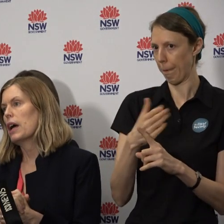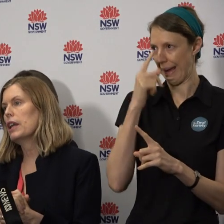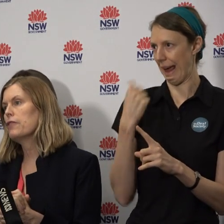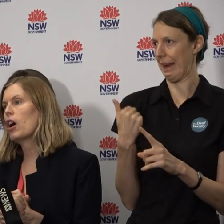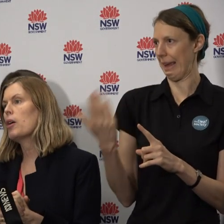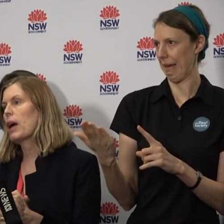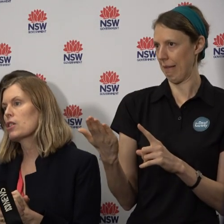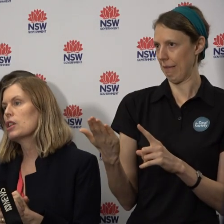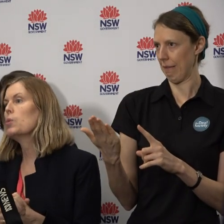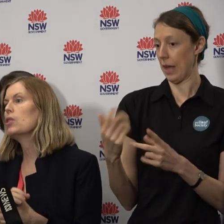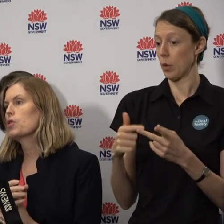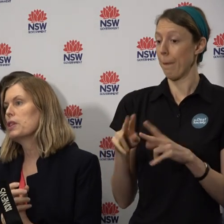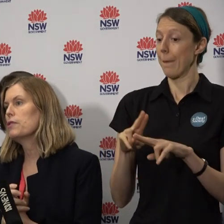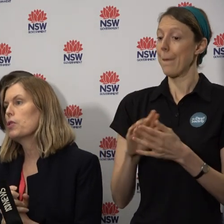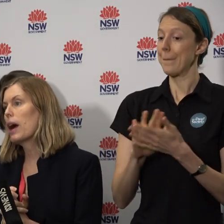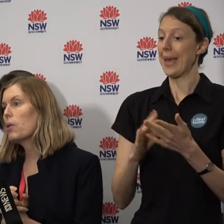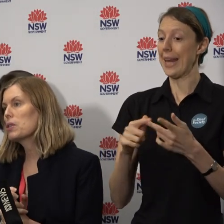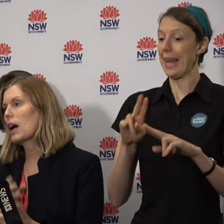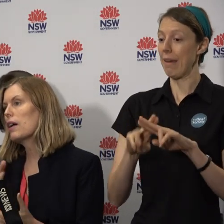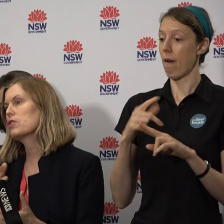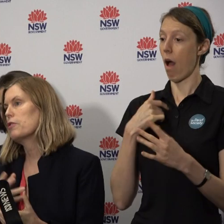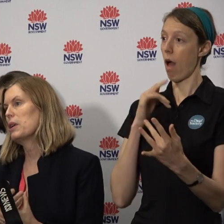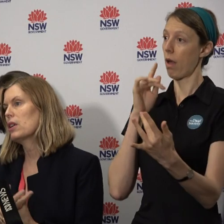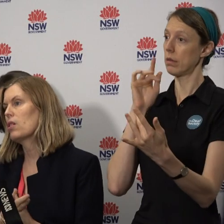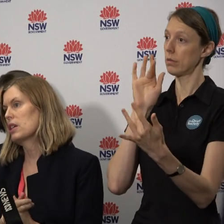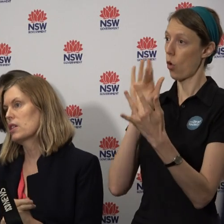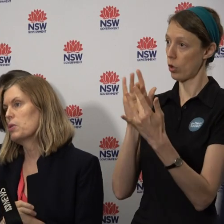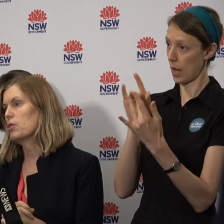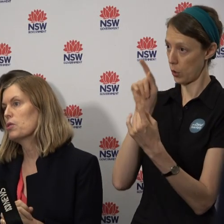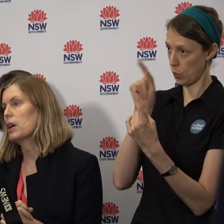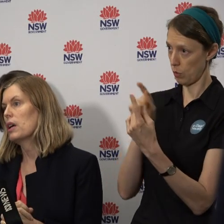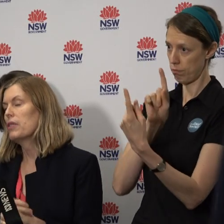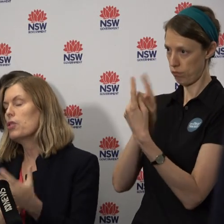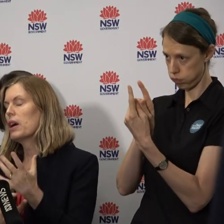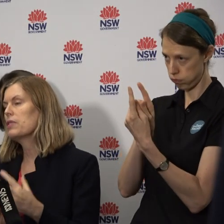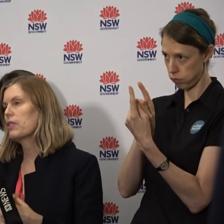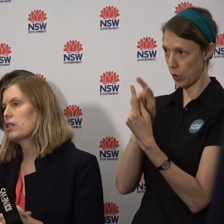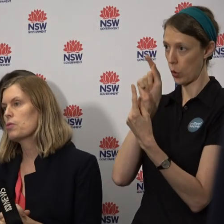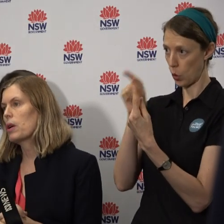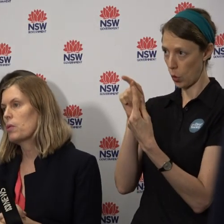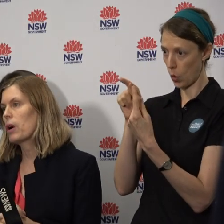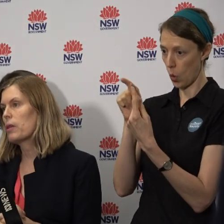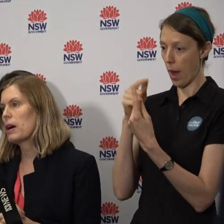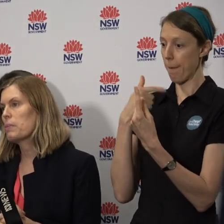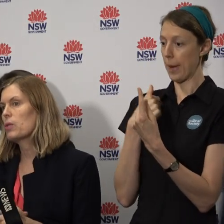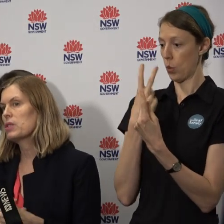you, and if I'm actually well 24 hours after I've been in contact with you, then you have nothing to worry about, because that